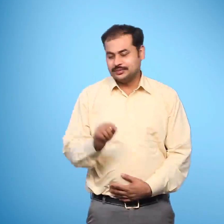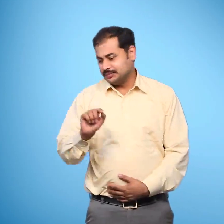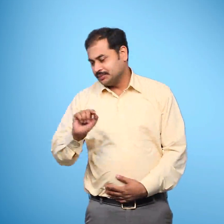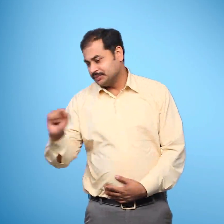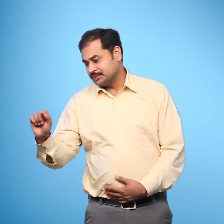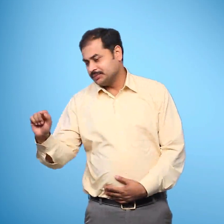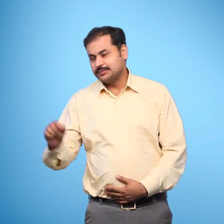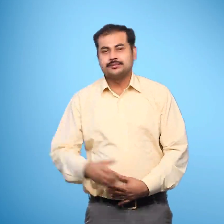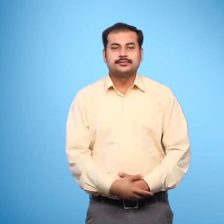Dash.